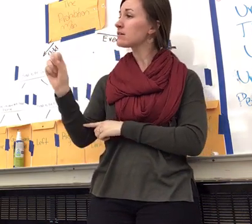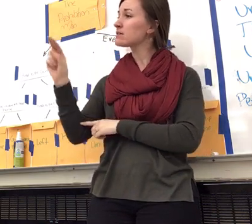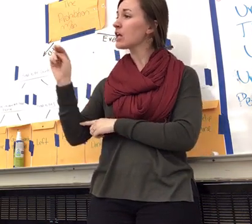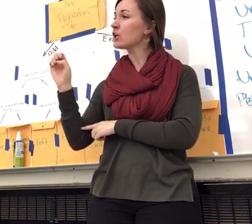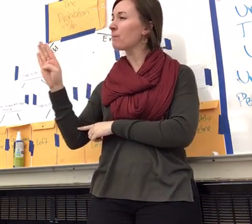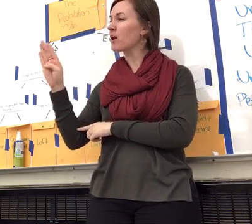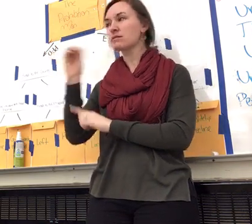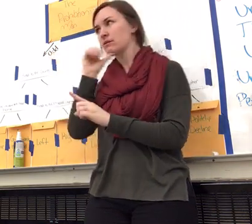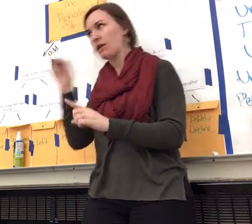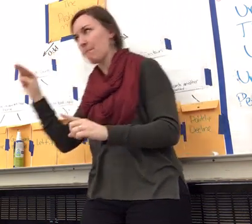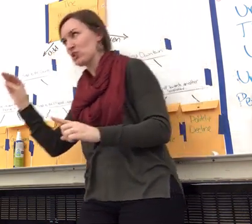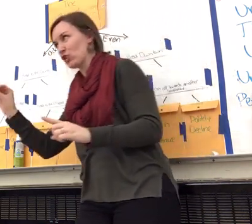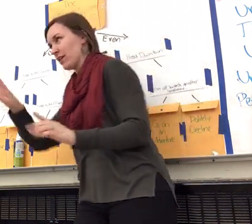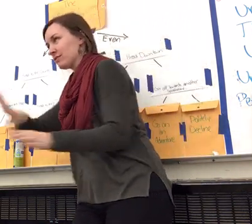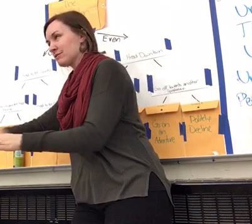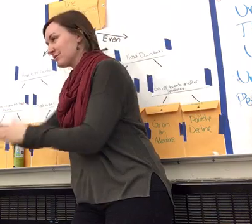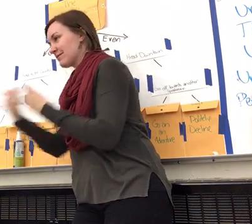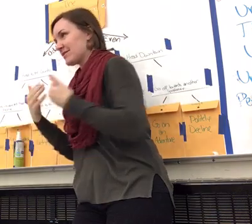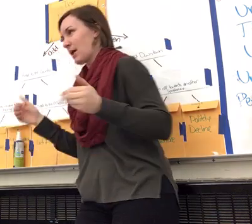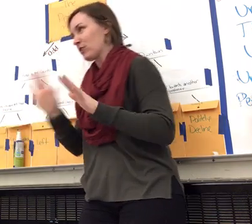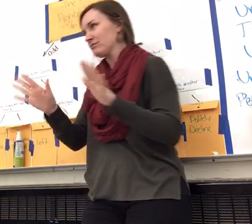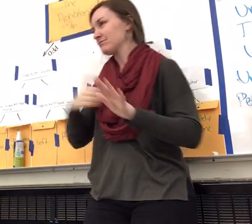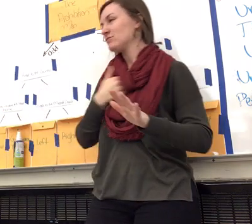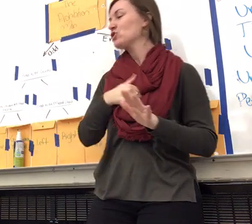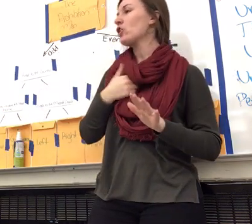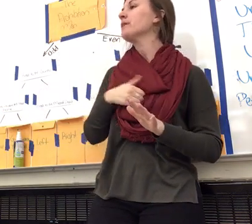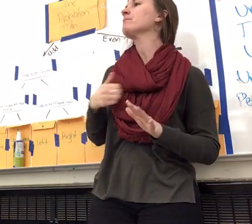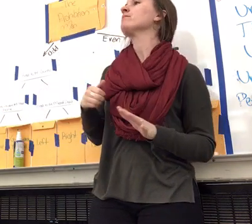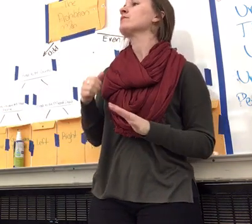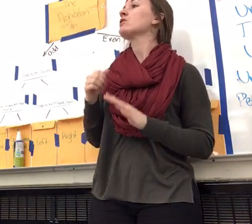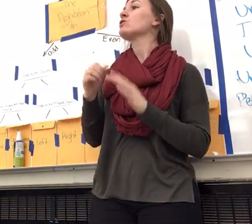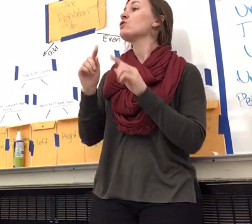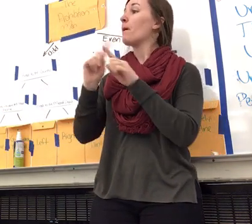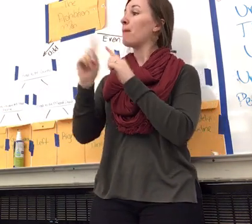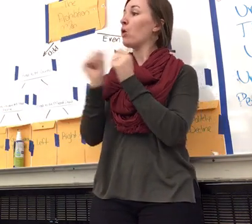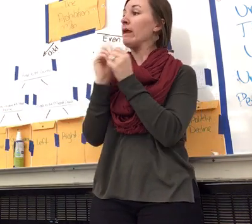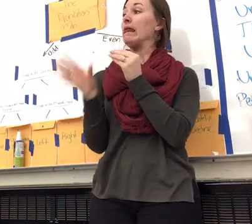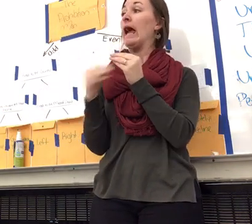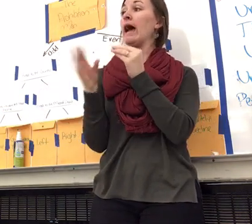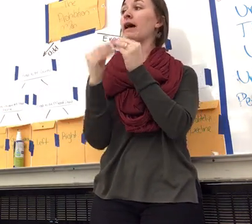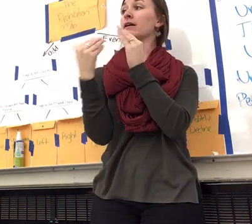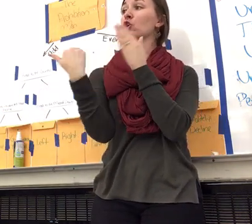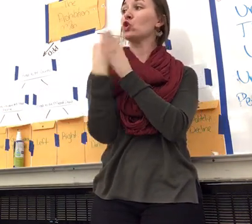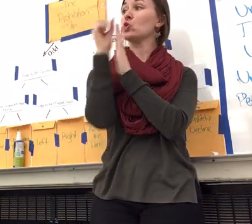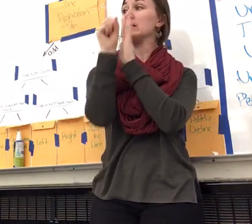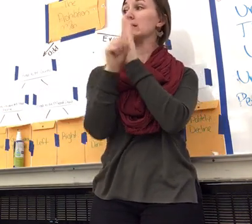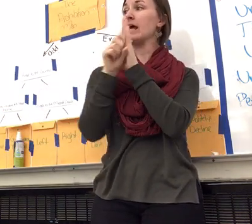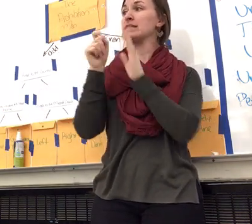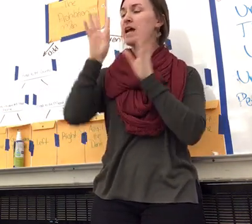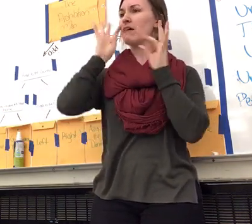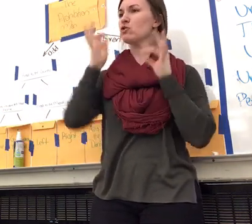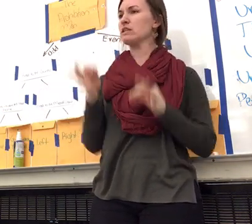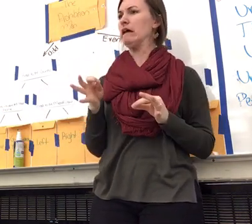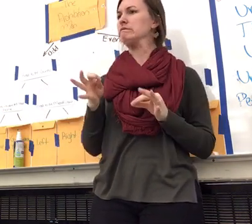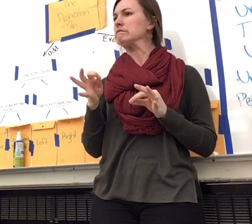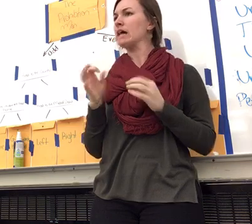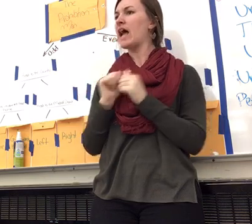Missouri Compromise. With these new states coming in, they now have to decide how are they going to be admitted. And it becomes